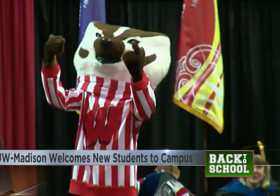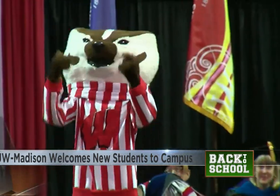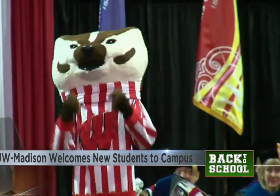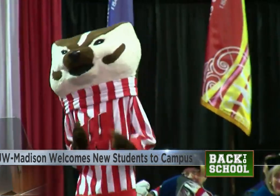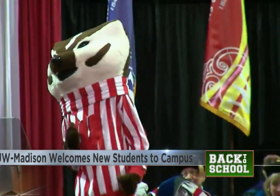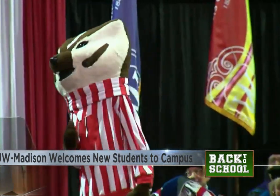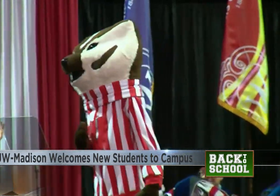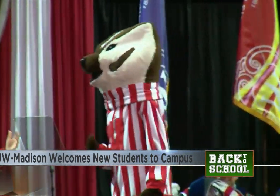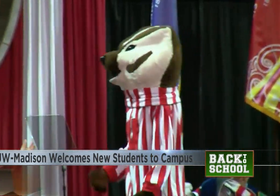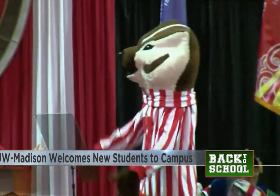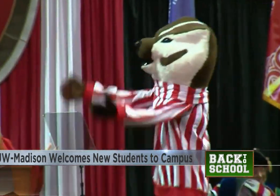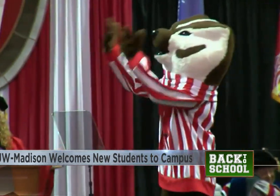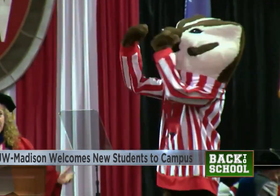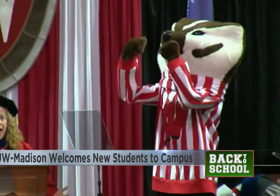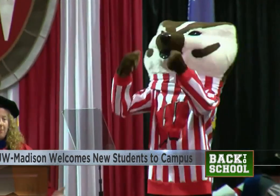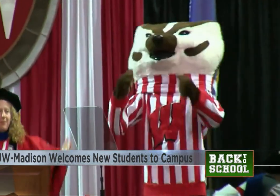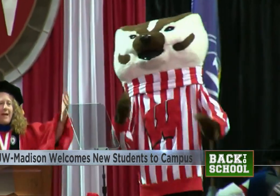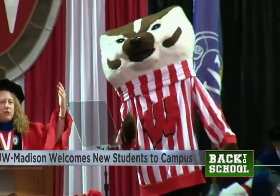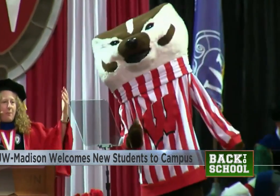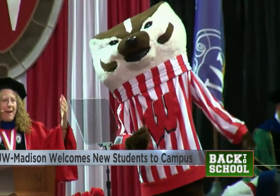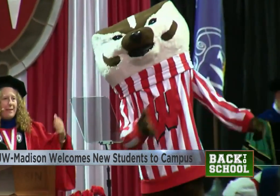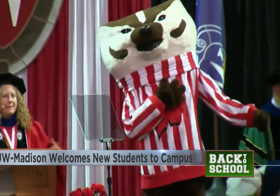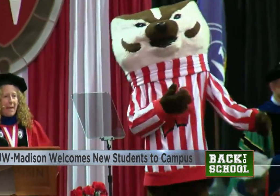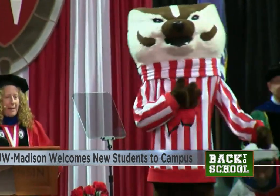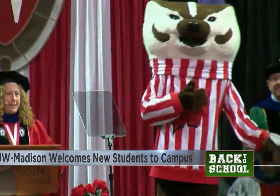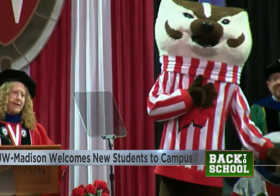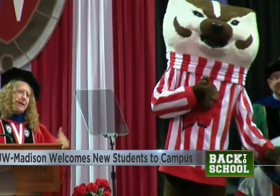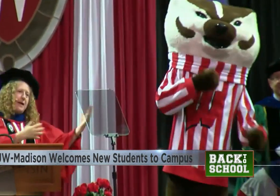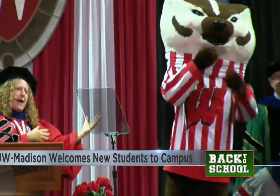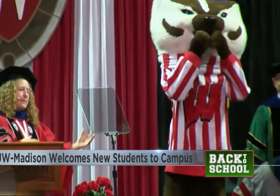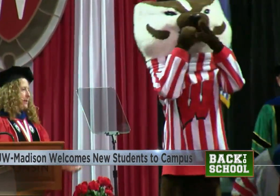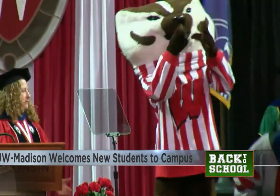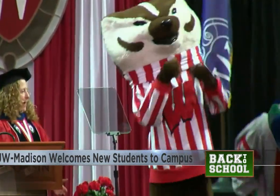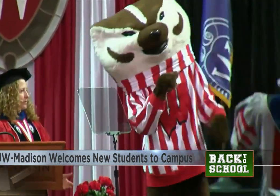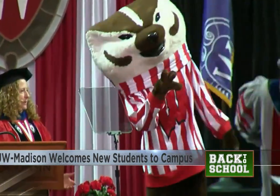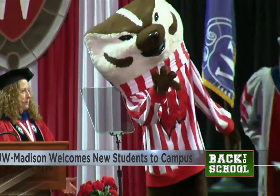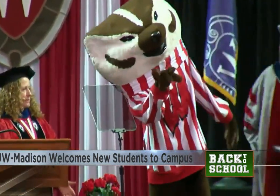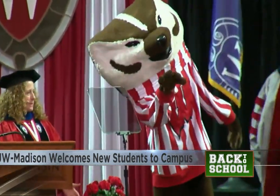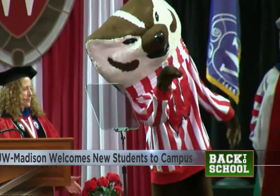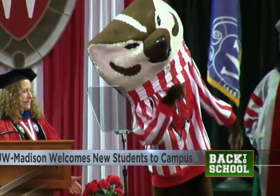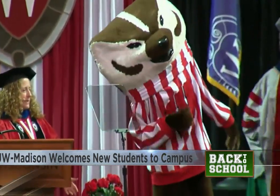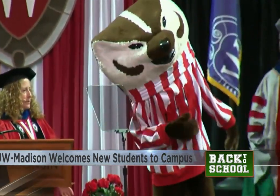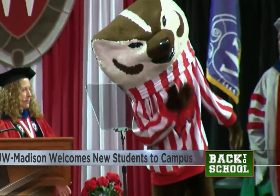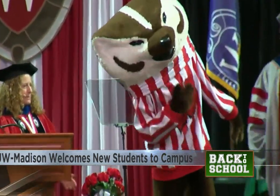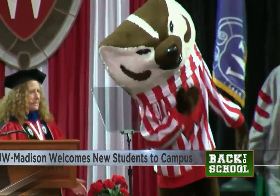transfer students. They're from more than 60 countries and every state in the U.S. except West Virginia and Mississippi.